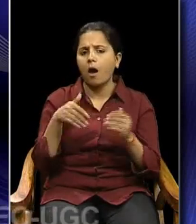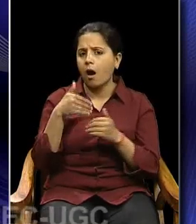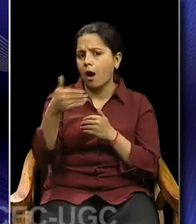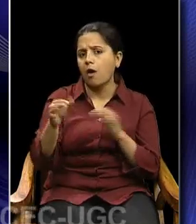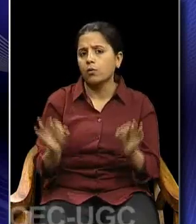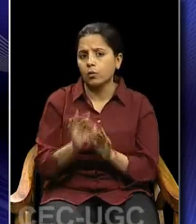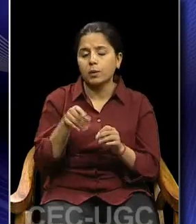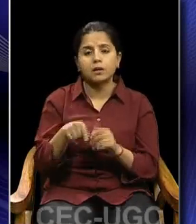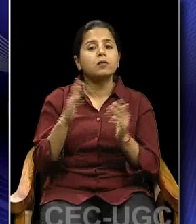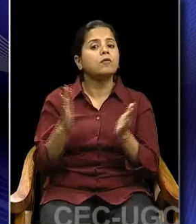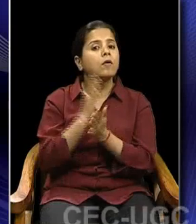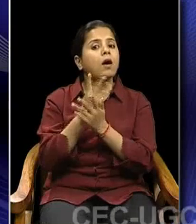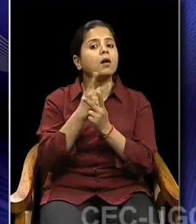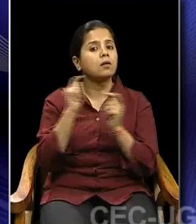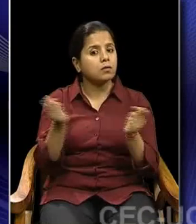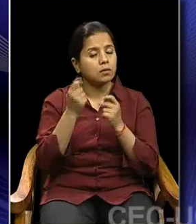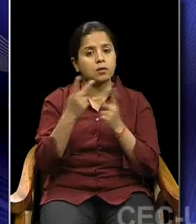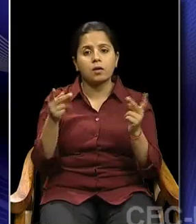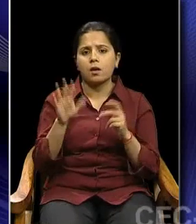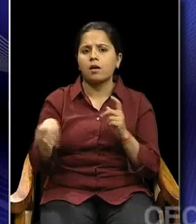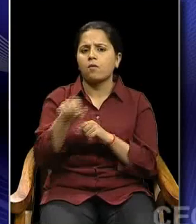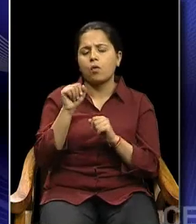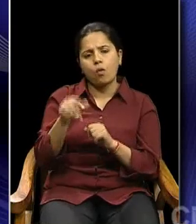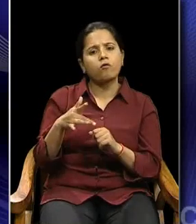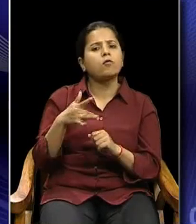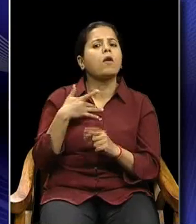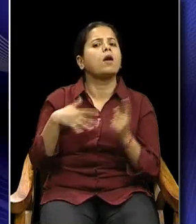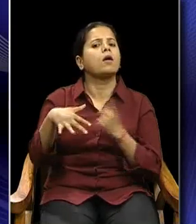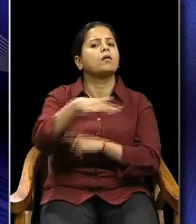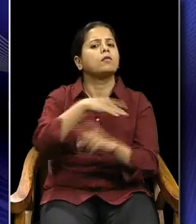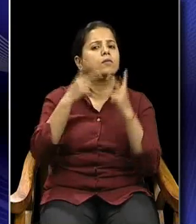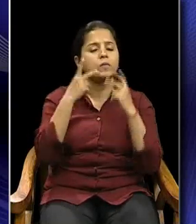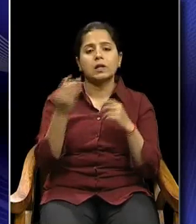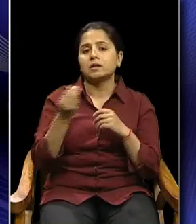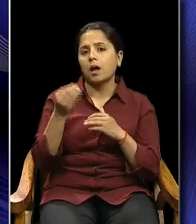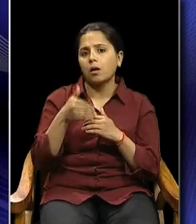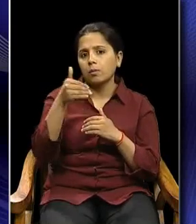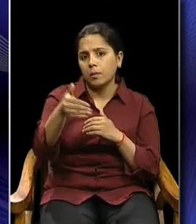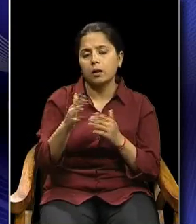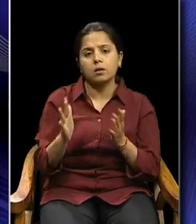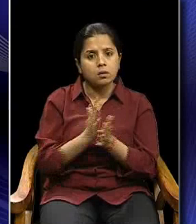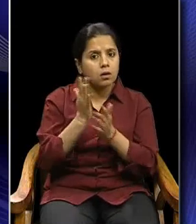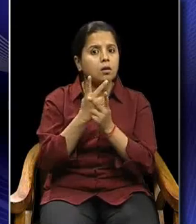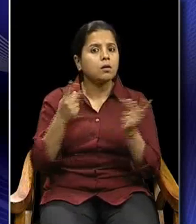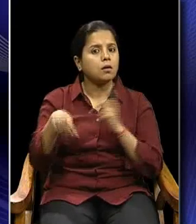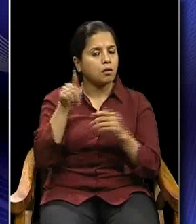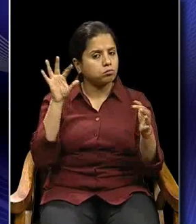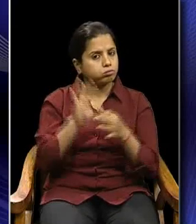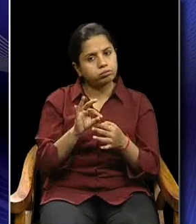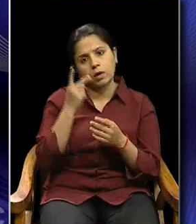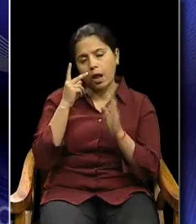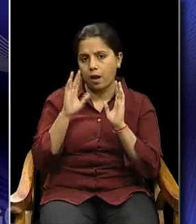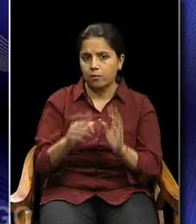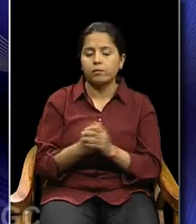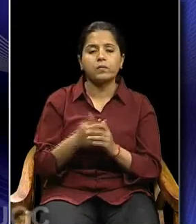but these festivals are also such in nature that some kind of religious fervor is being attached to them.